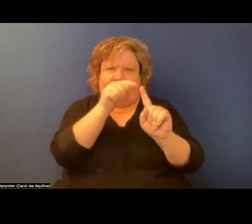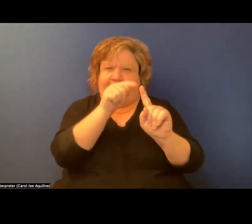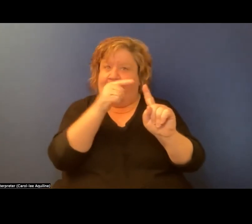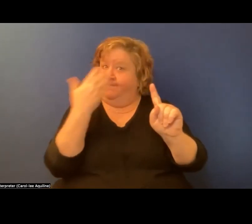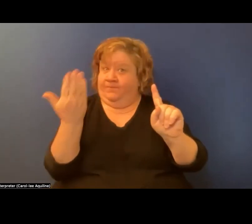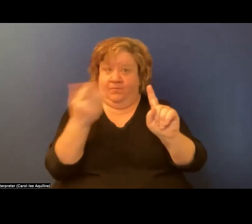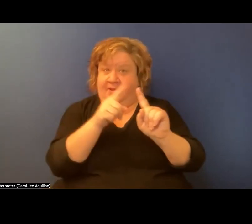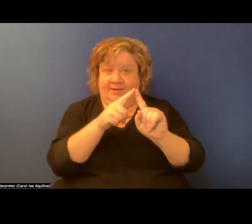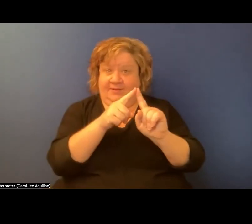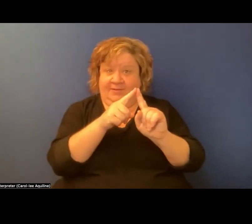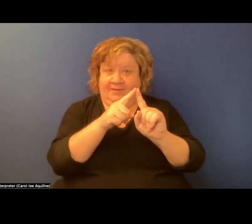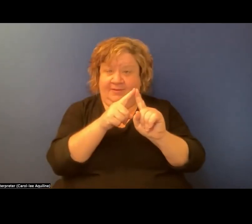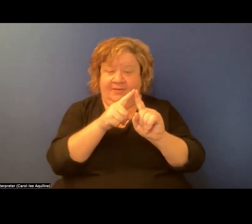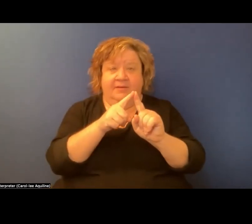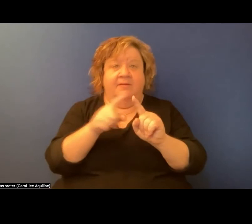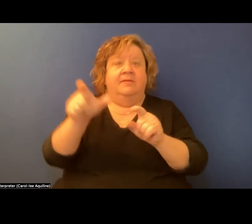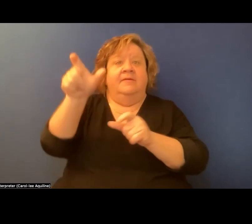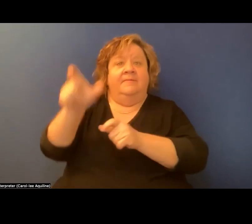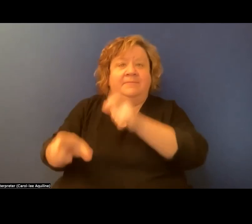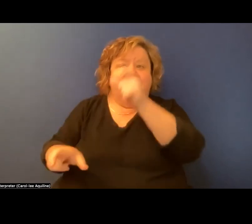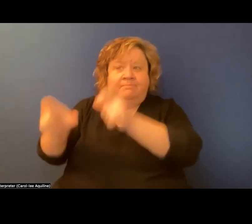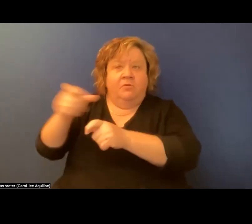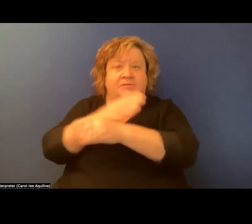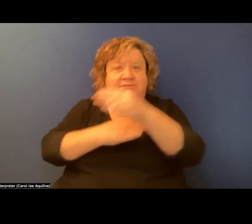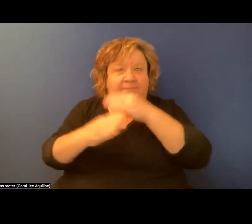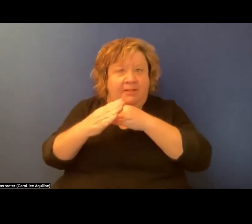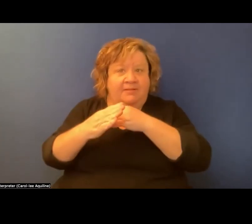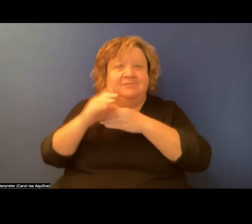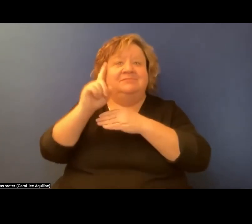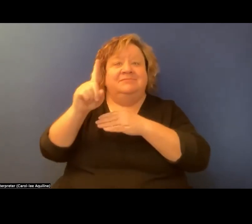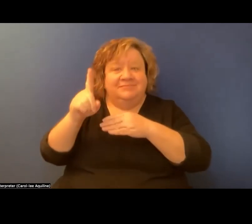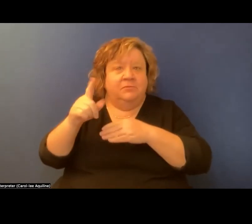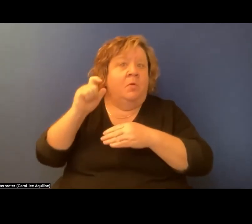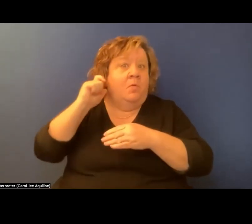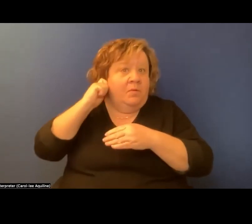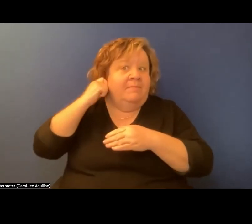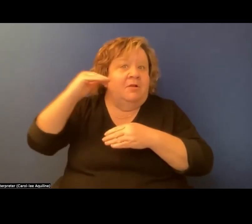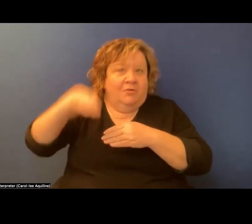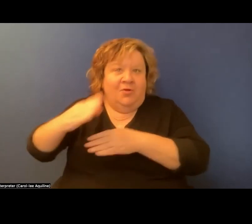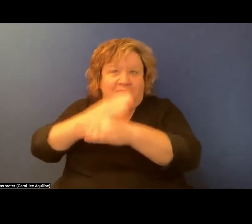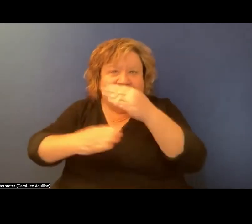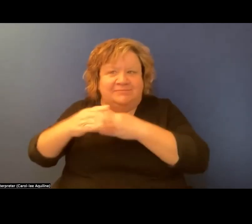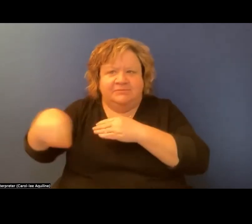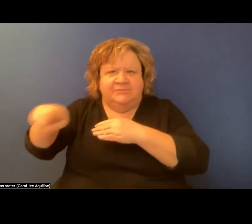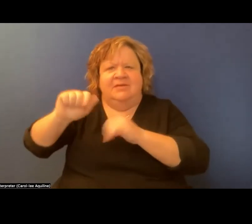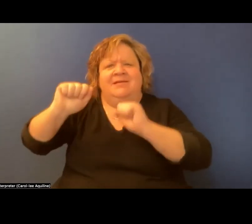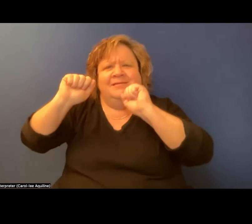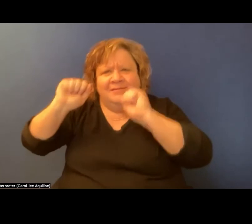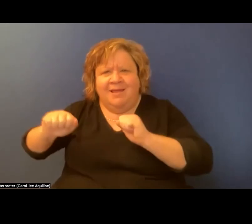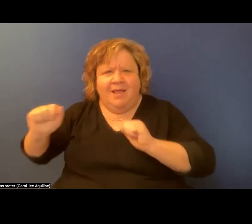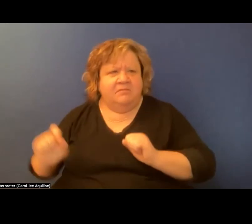disabilities, in particular women and girls, are agents of change, leading on groundbreaking initiatives